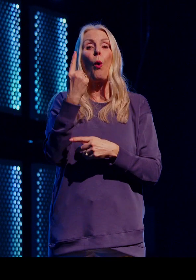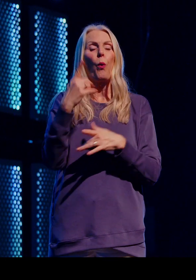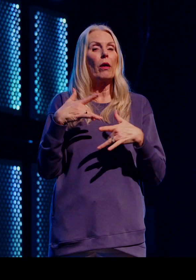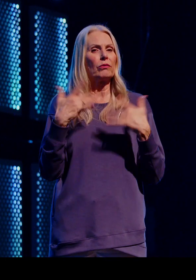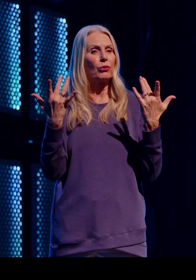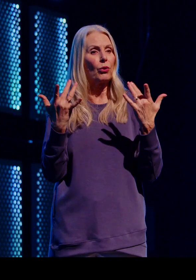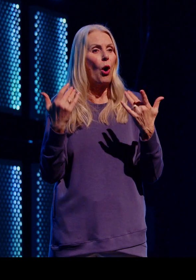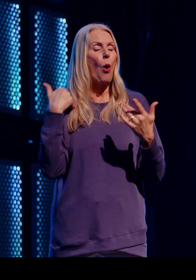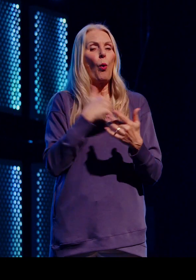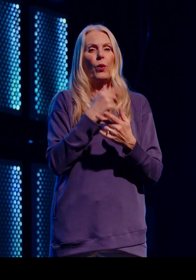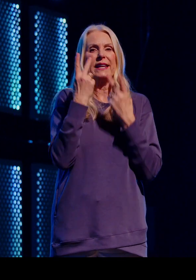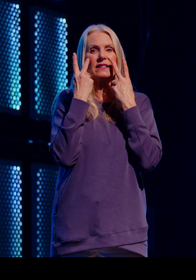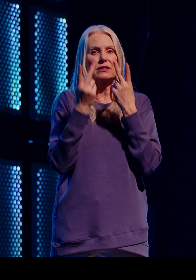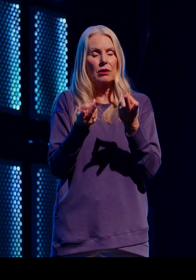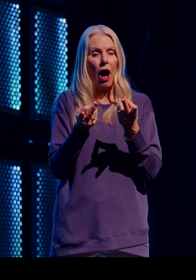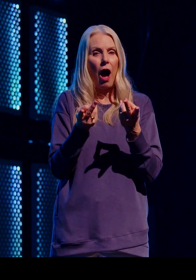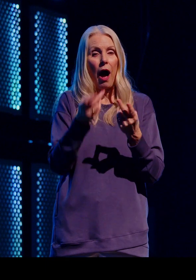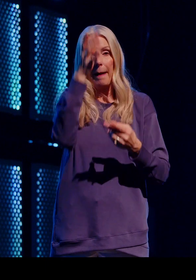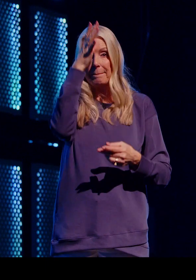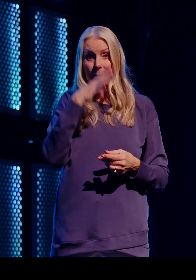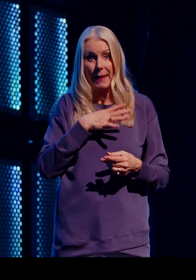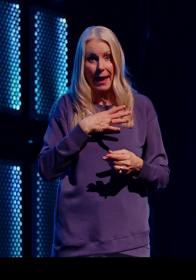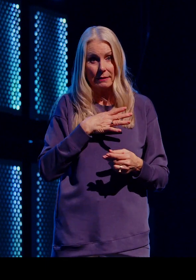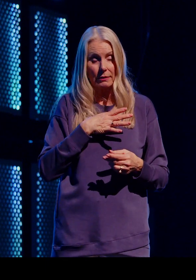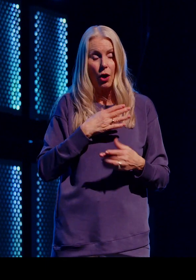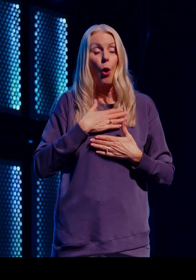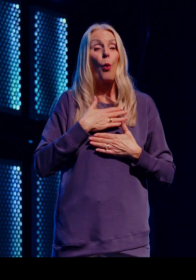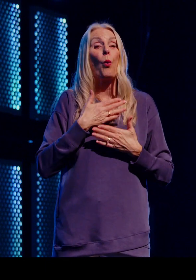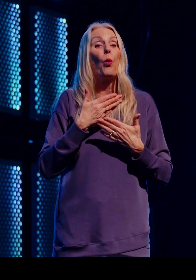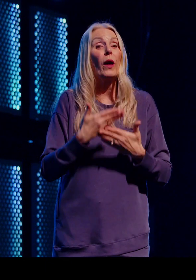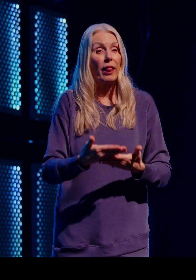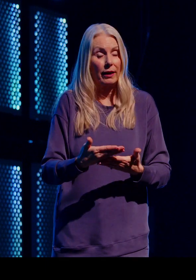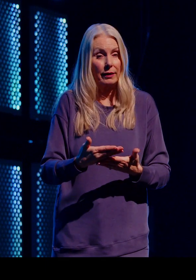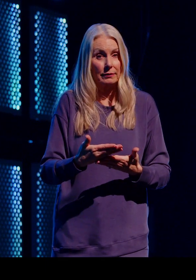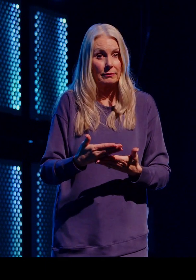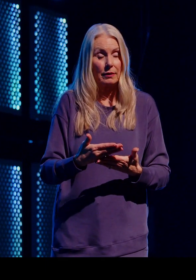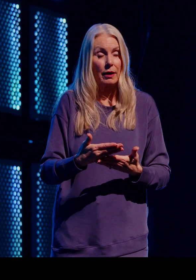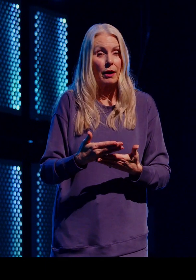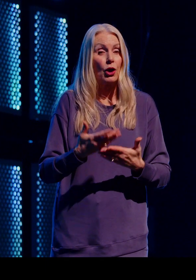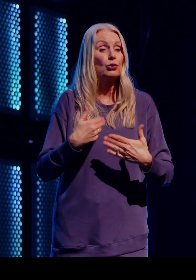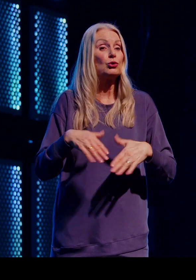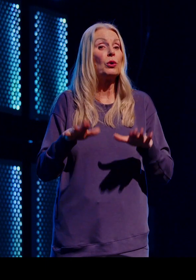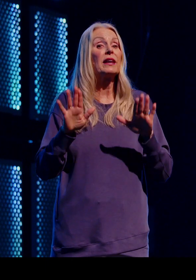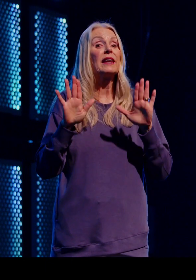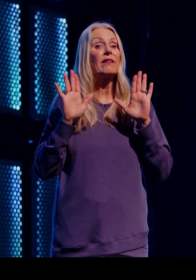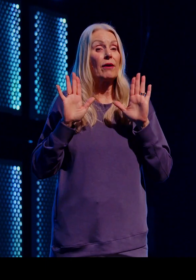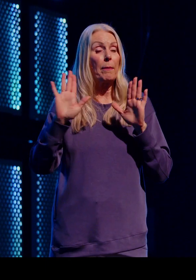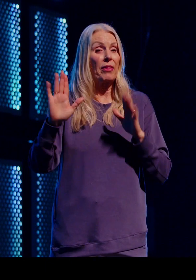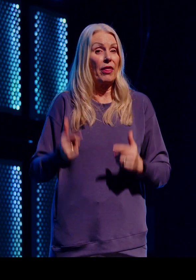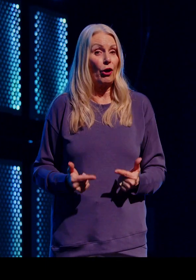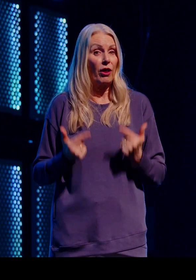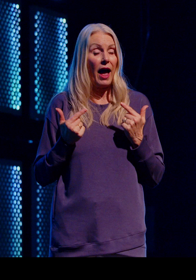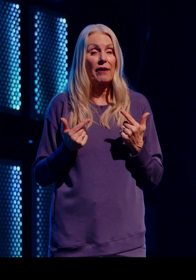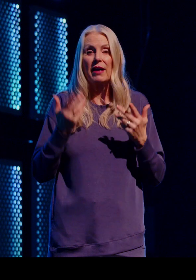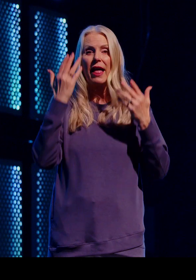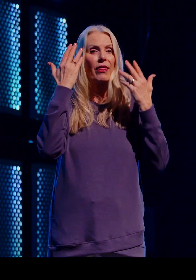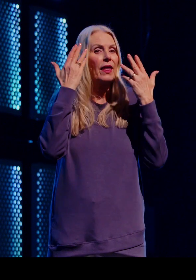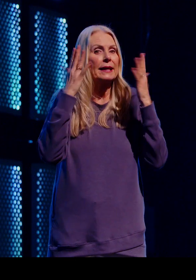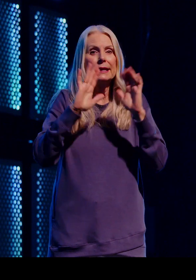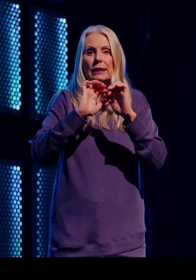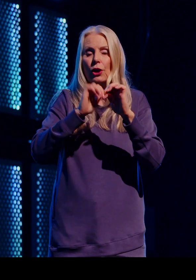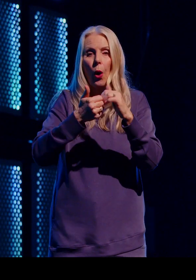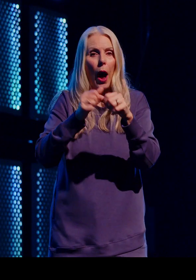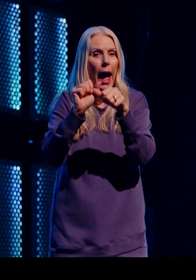was that we saw men who were willing to give up their life. They didn't know the